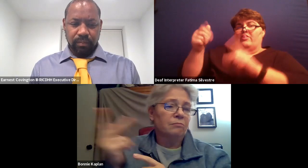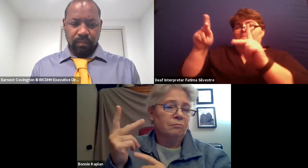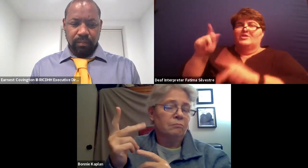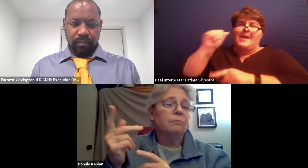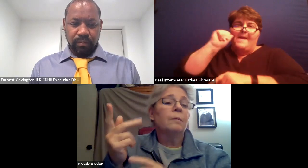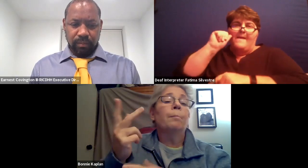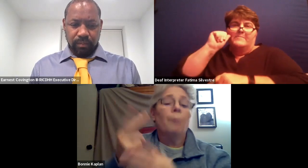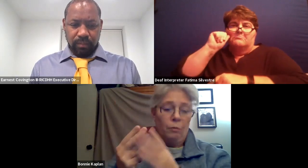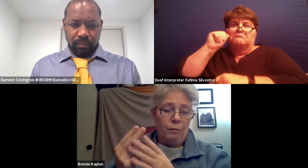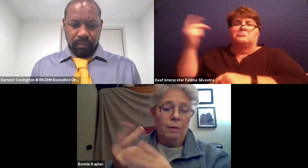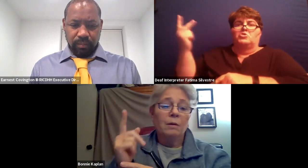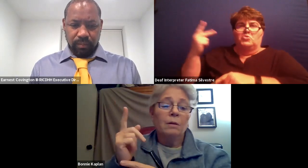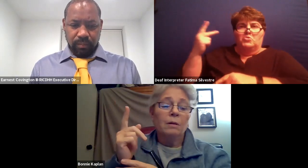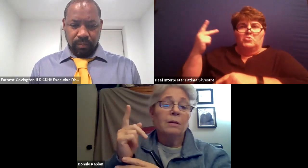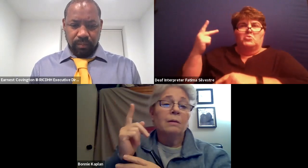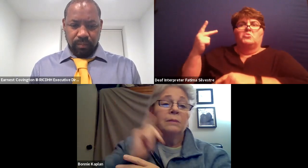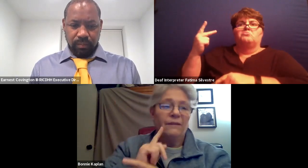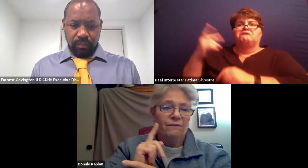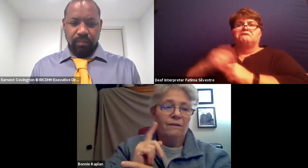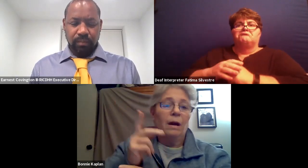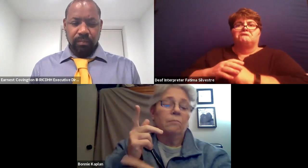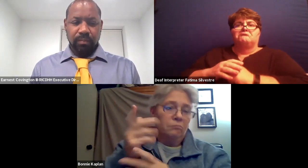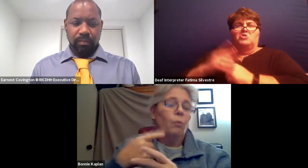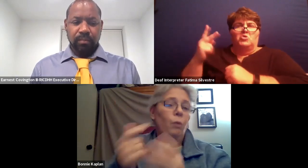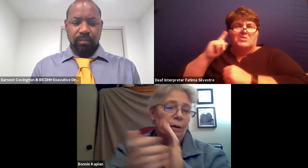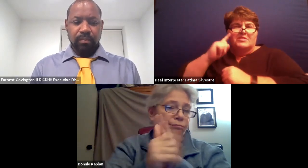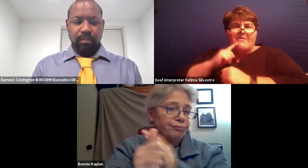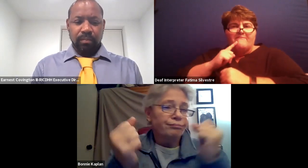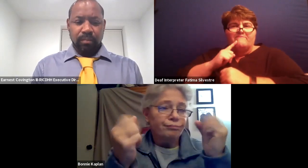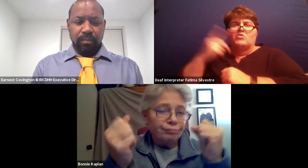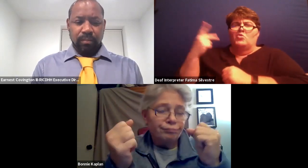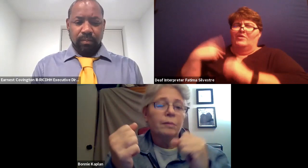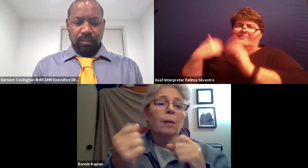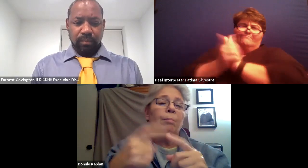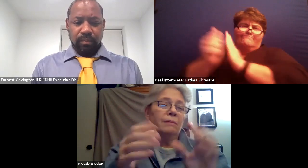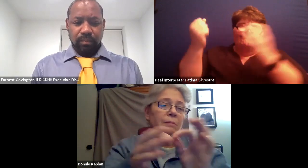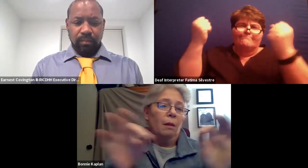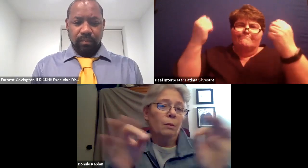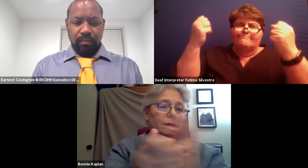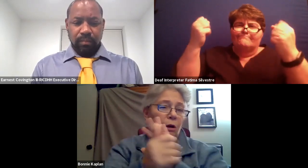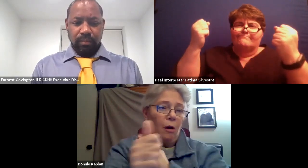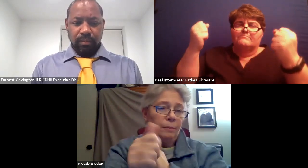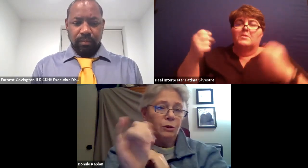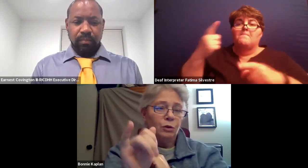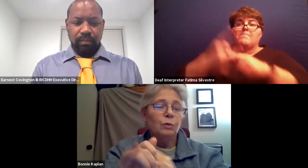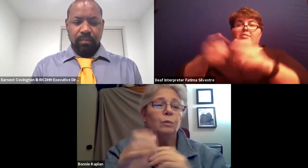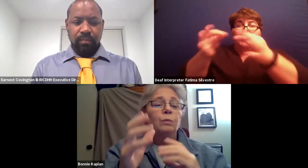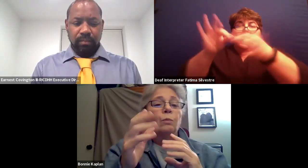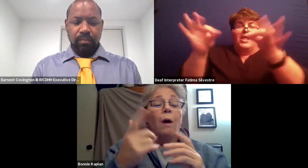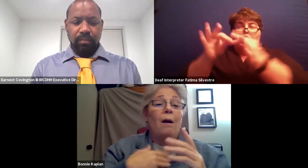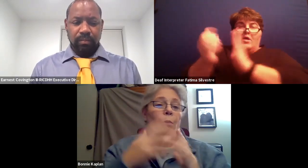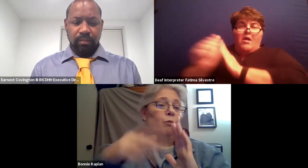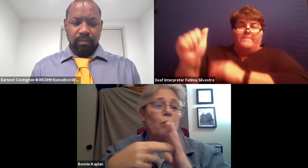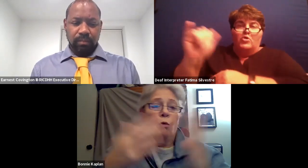partner is Amy Slezak, and we both are deaf. We both are proficient in American Sign